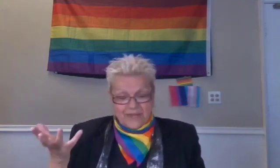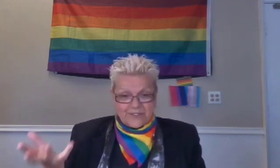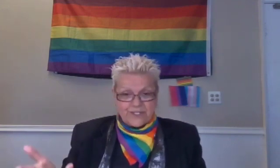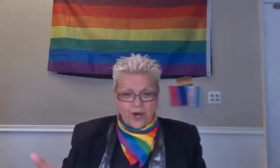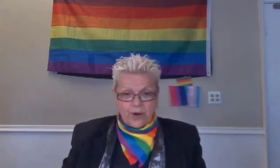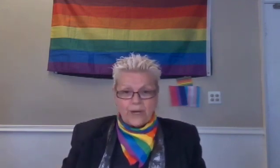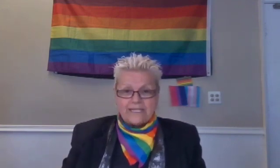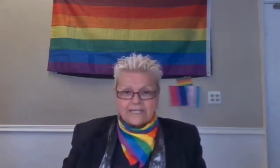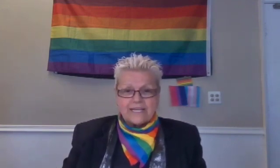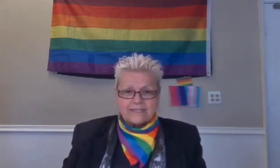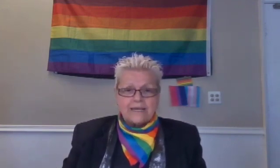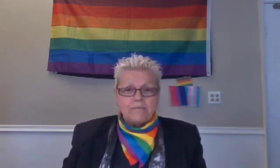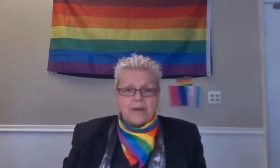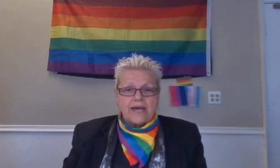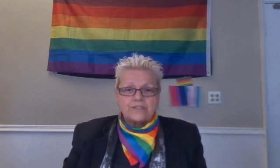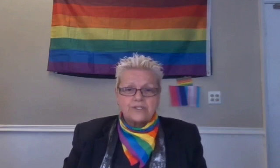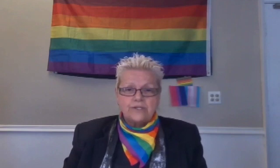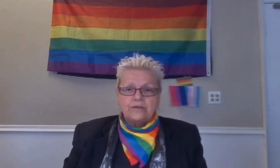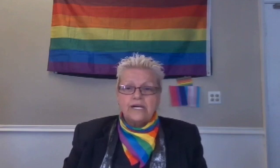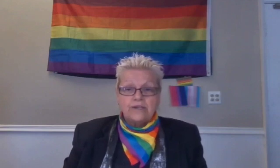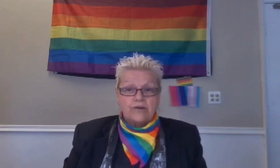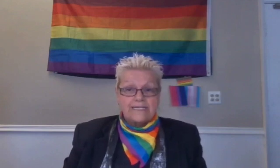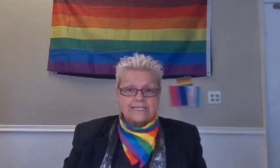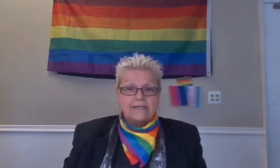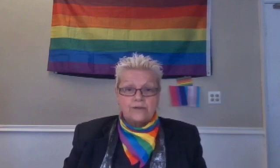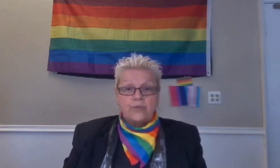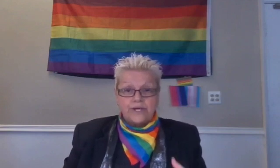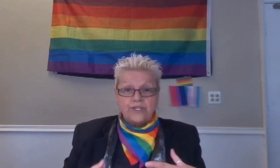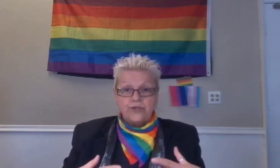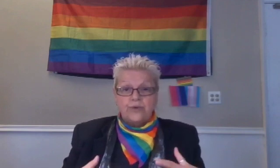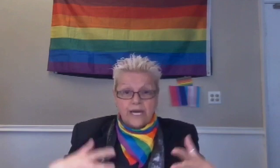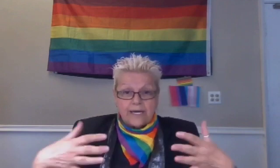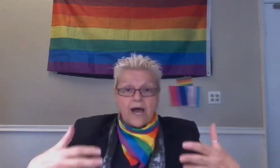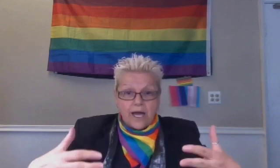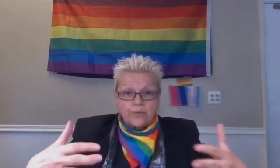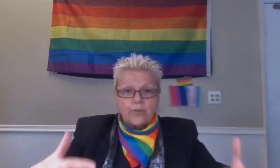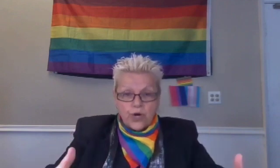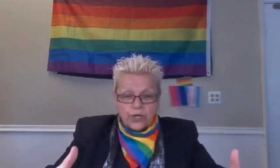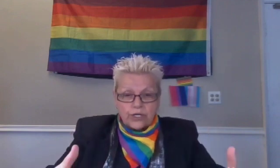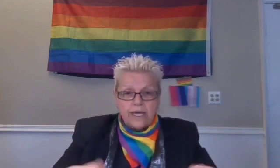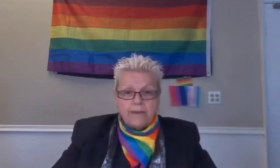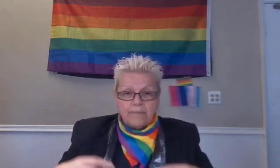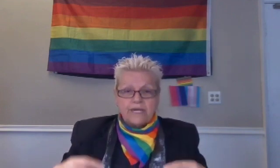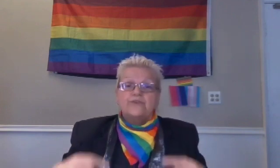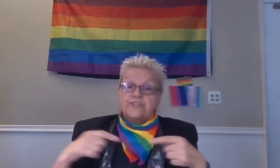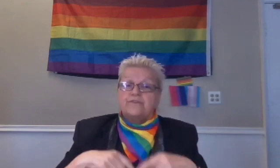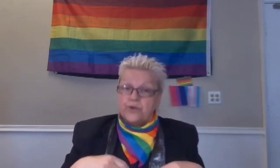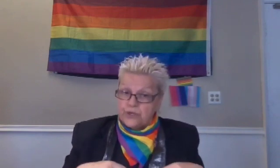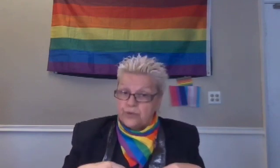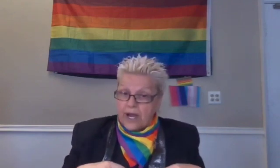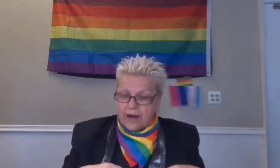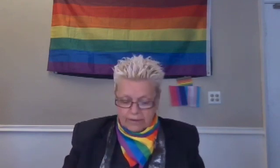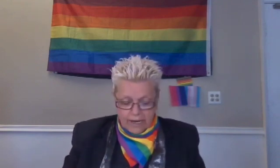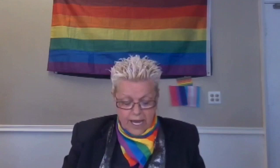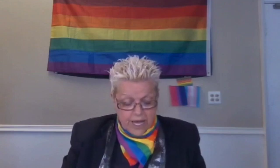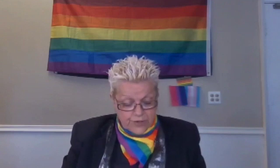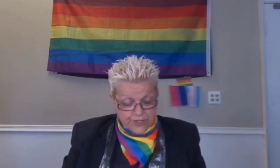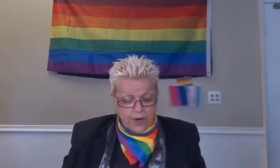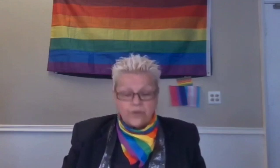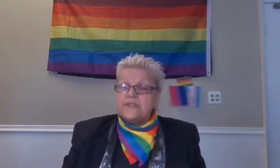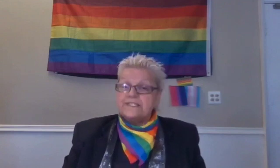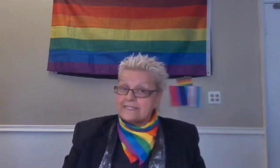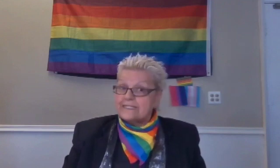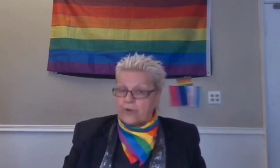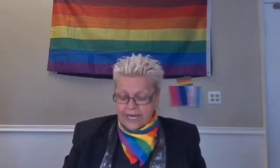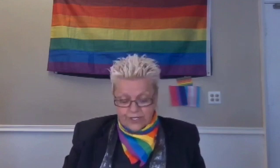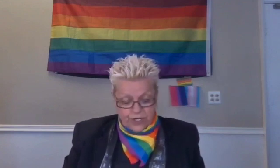workplace. So it does impact you a great deal when you can't work because of who you are.